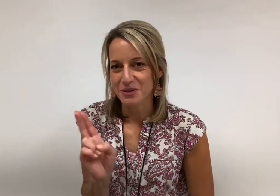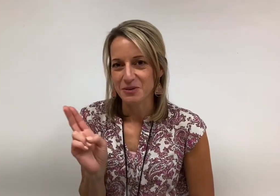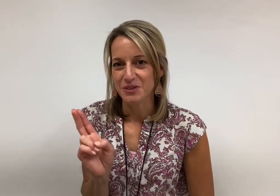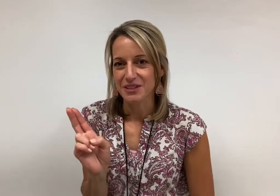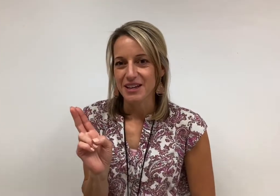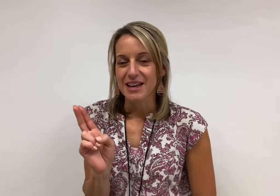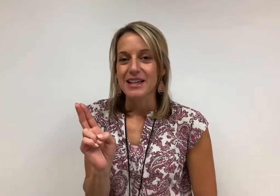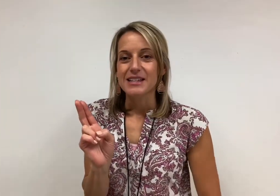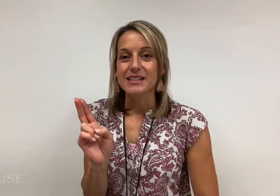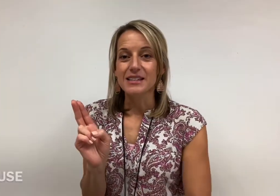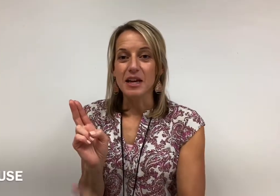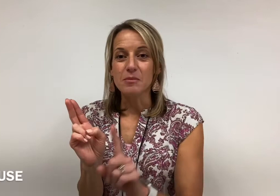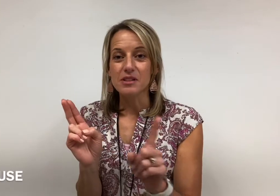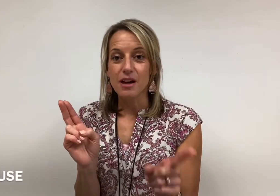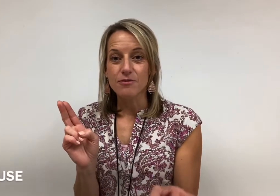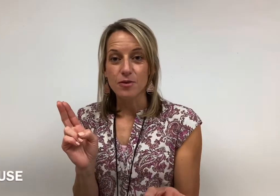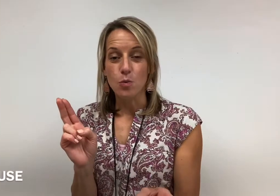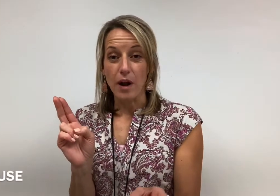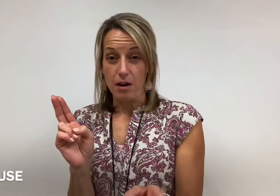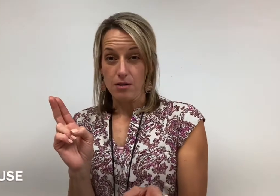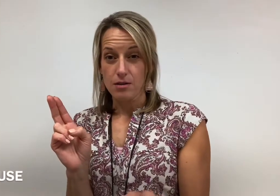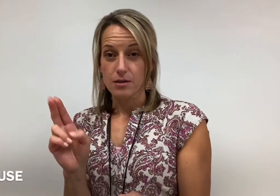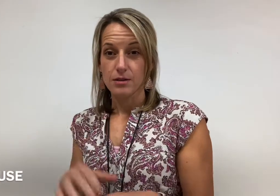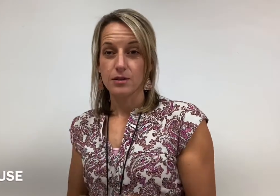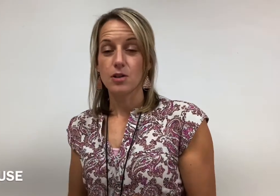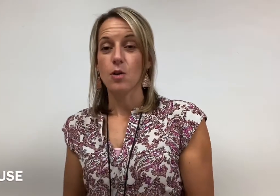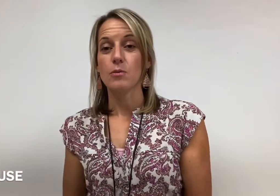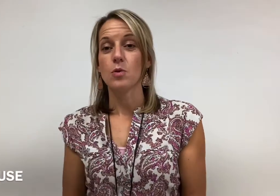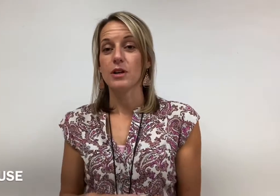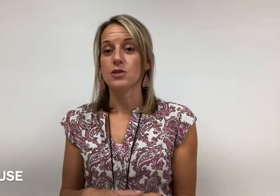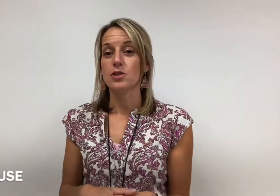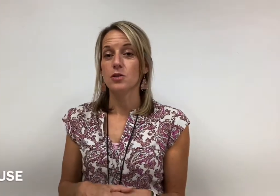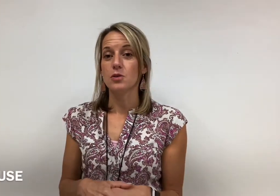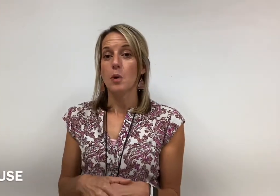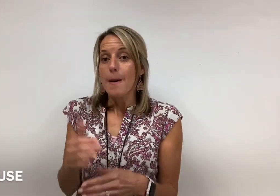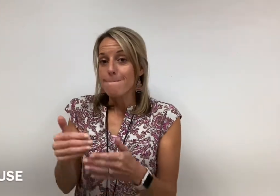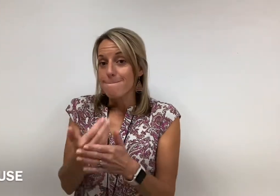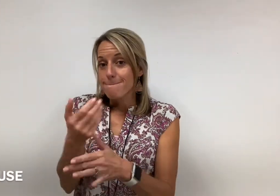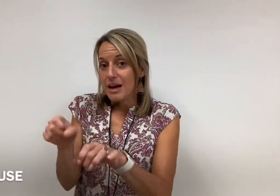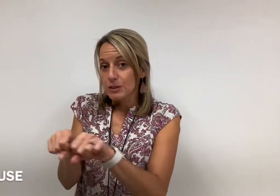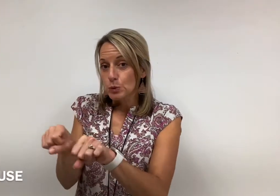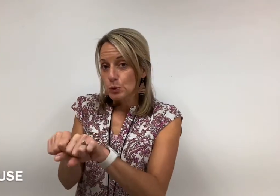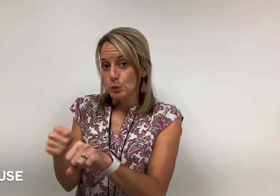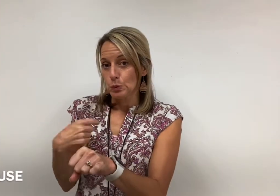use. Same sign for wear. So I'm going to